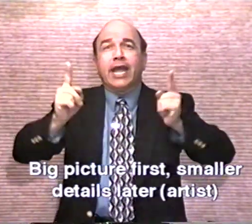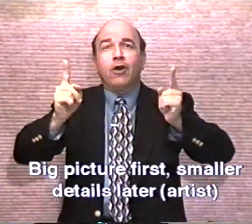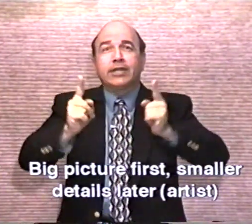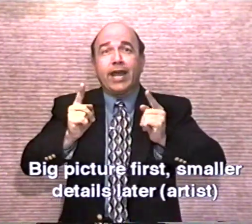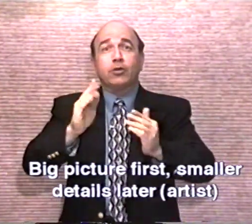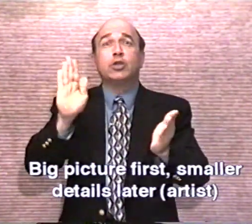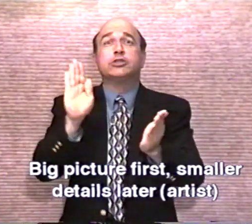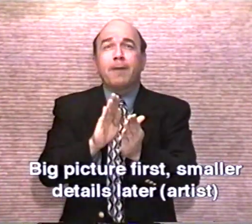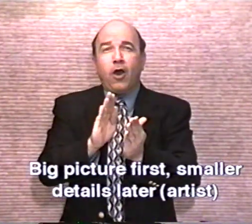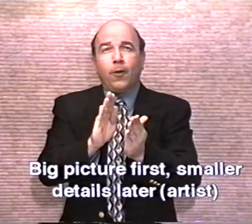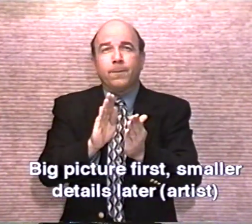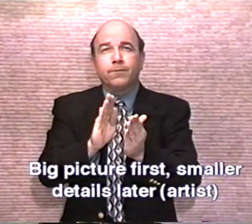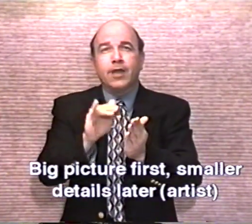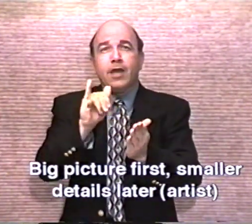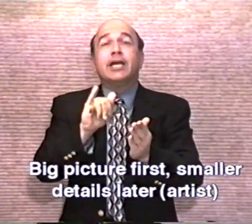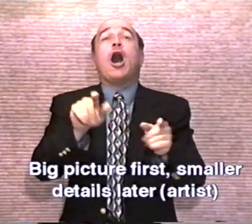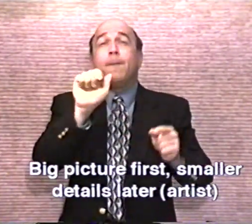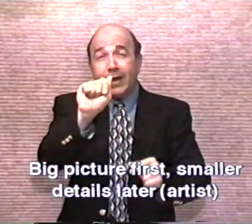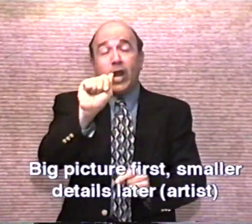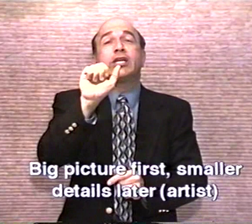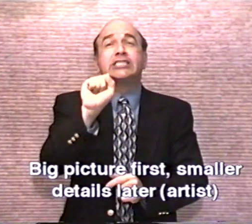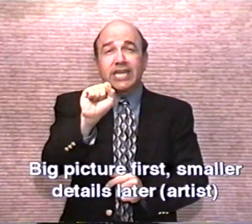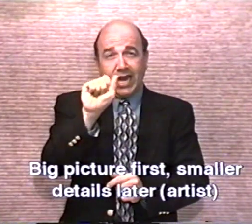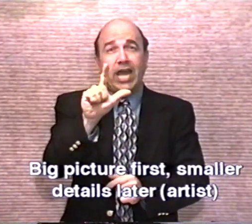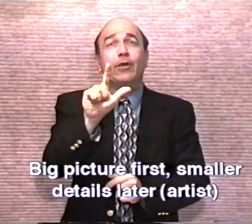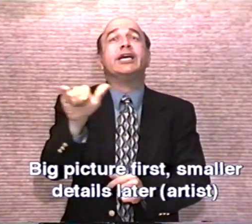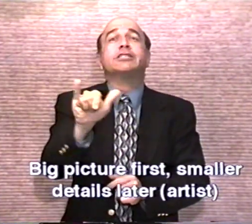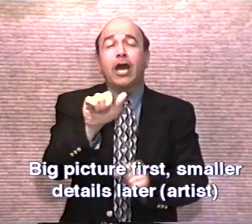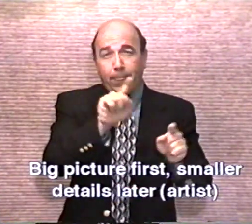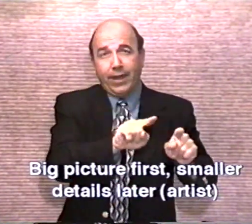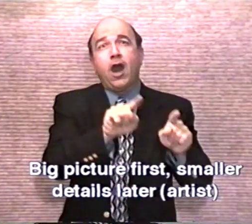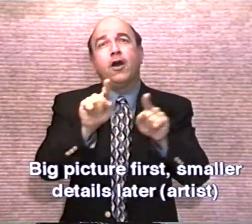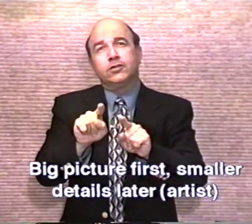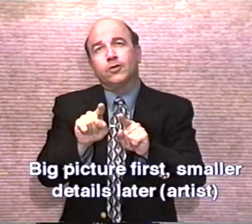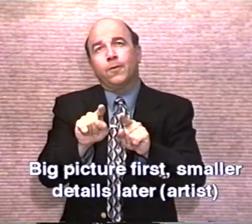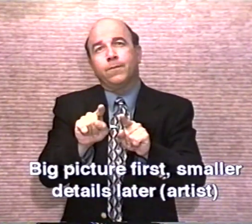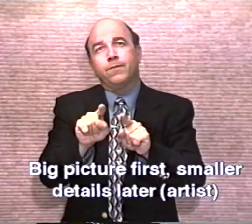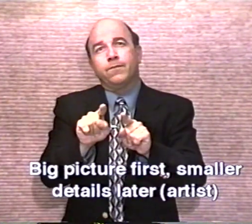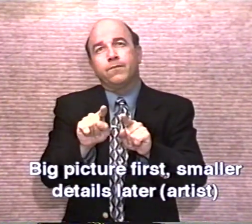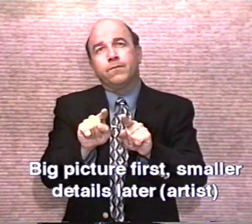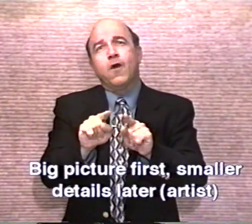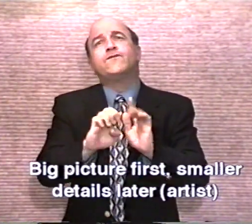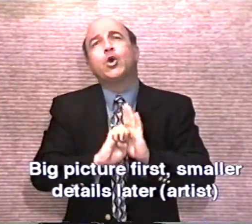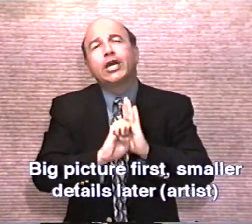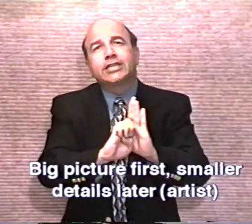down, down to small. American Sign Language is like that also. For